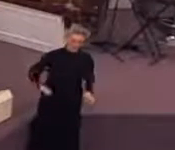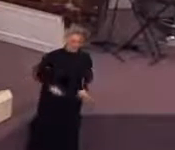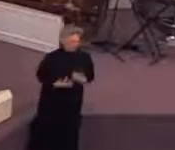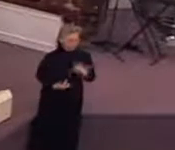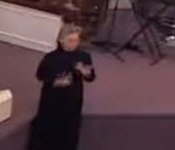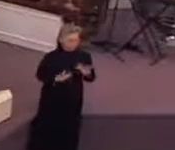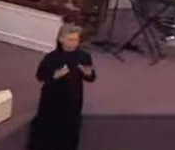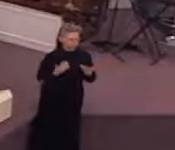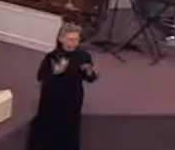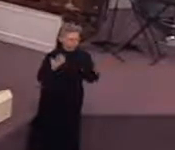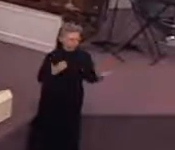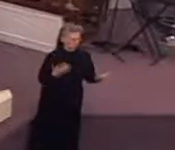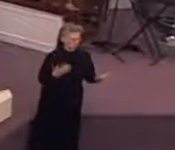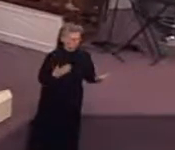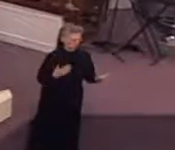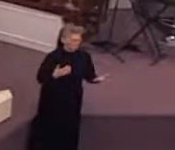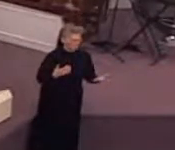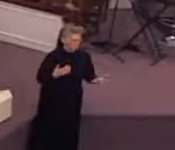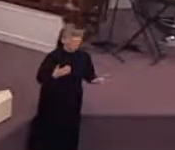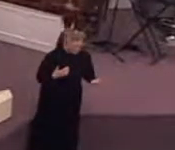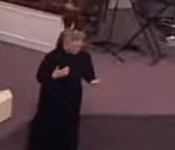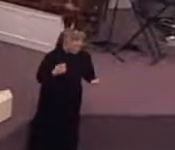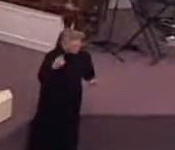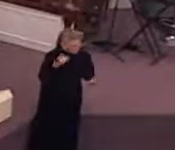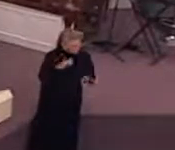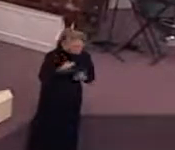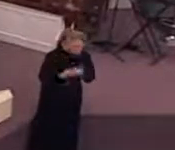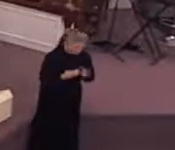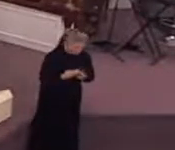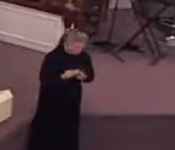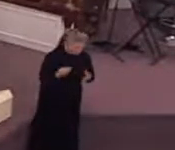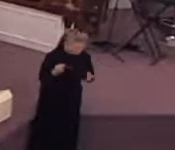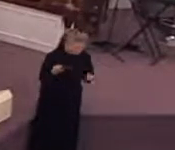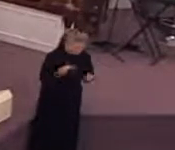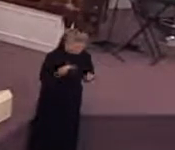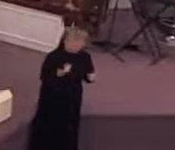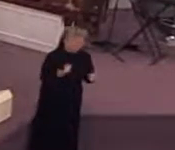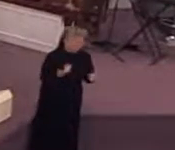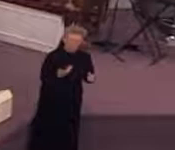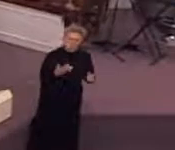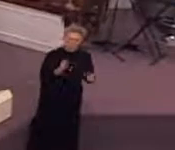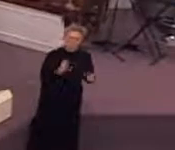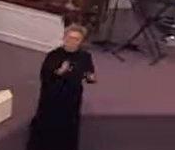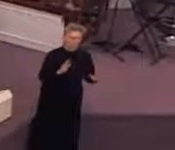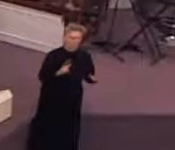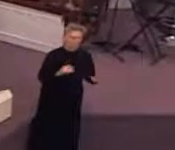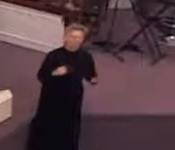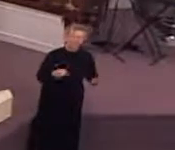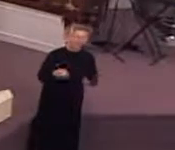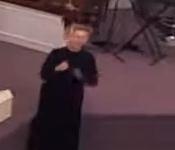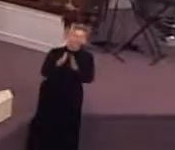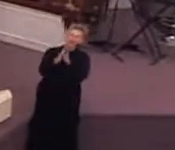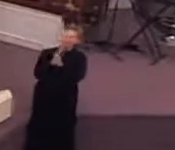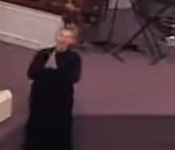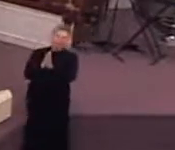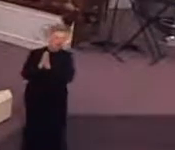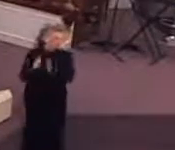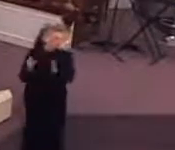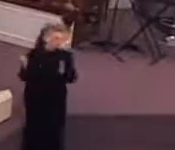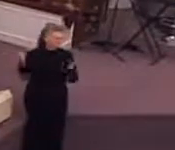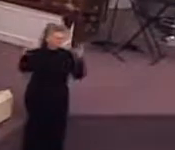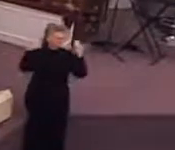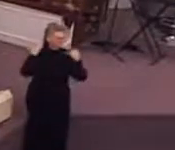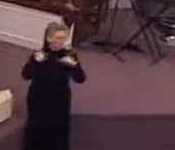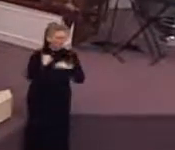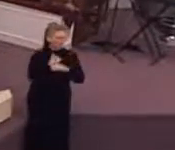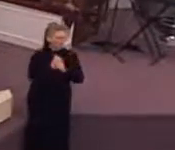world, why can't we ask God to fill us up full of the Holy Ghost and faith that we might be